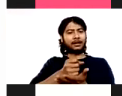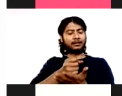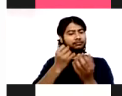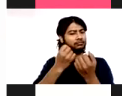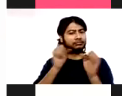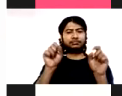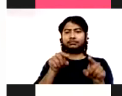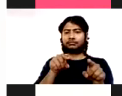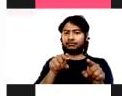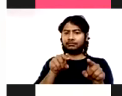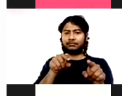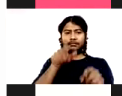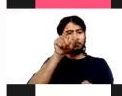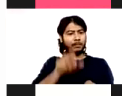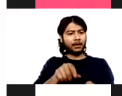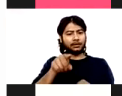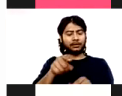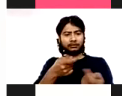independence of persons,